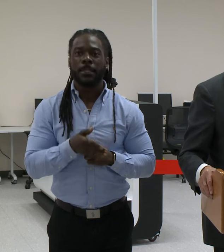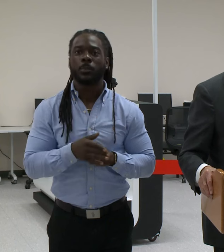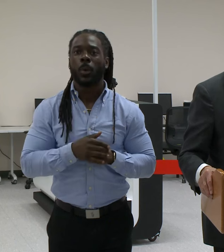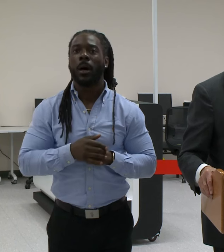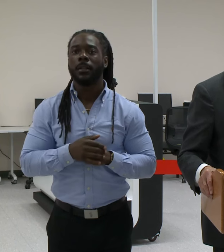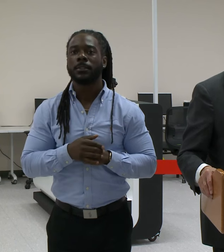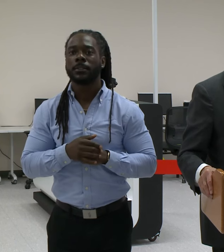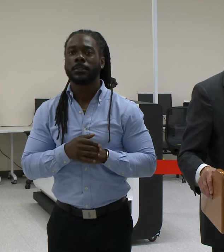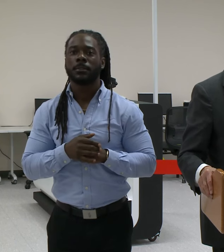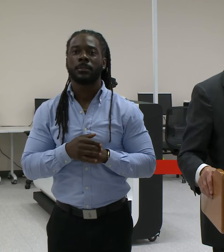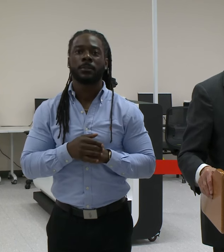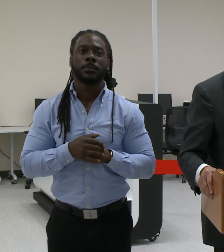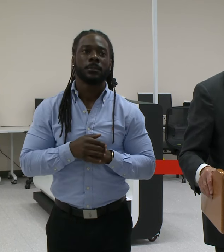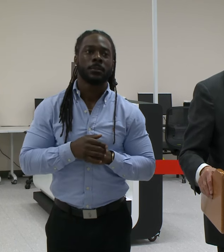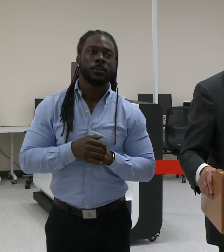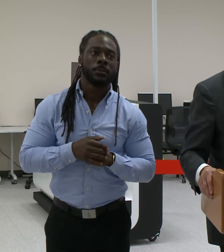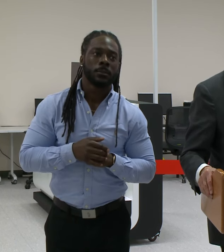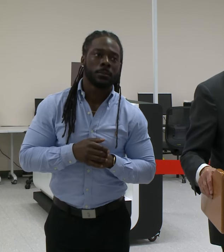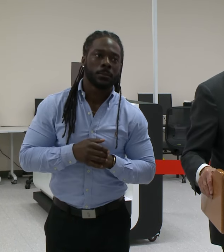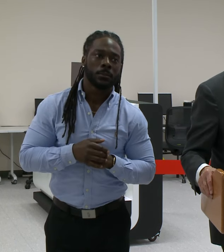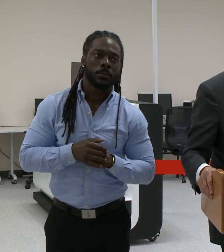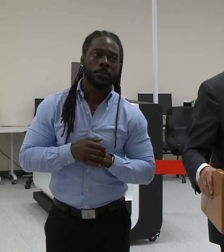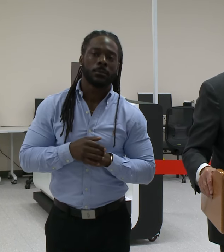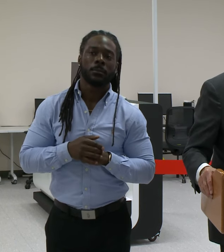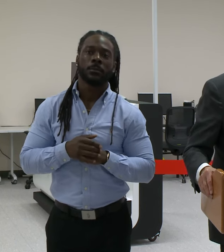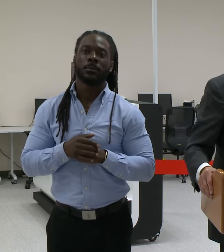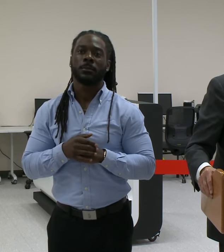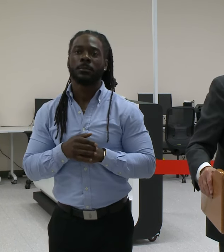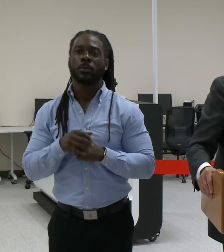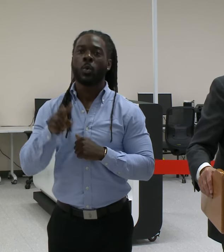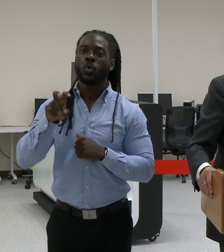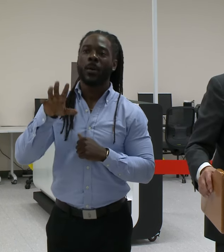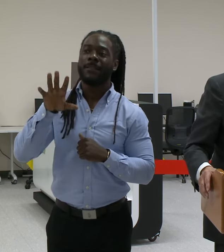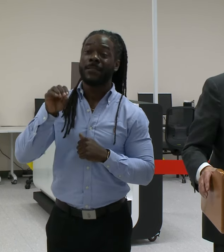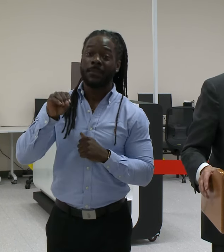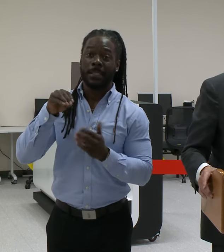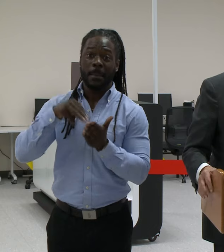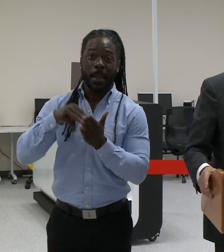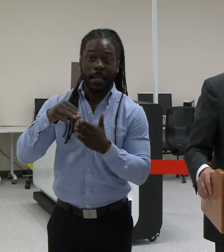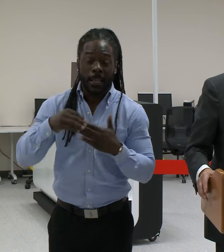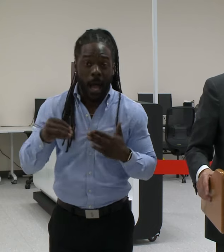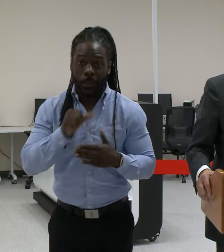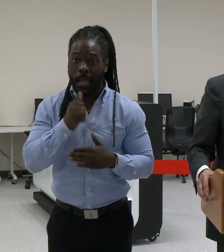this, not this part of it, but the original building.